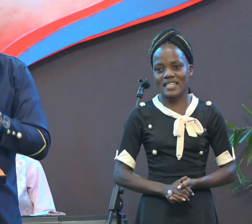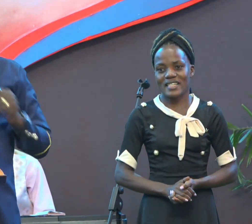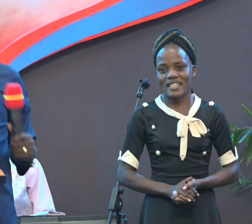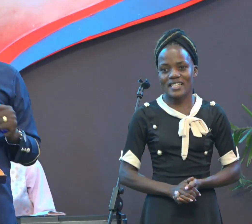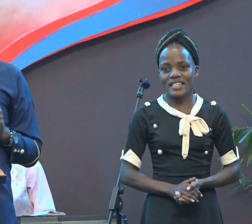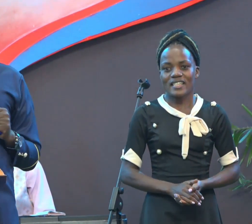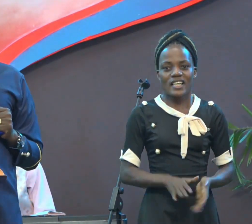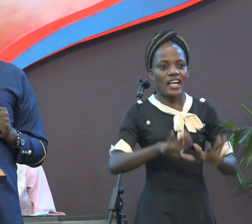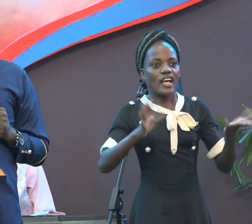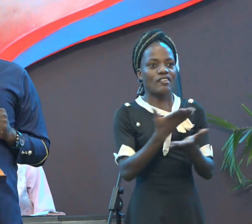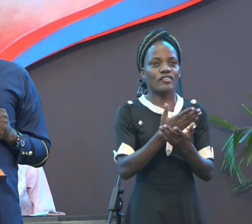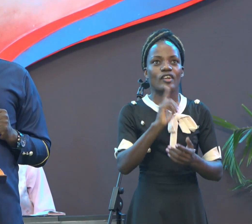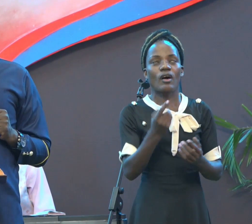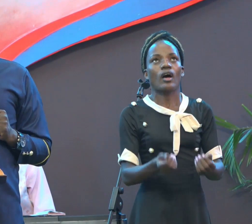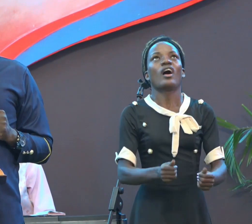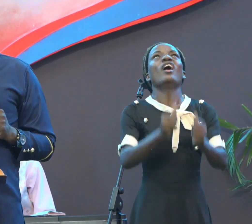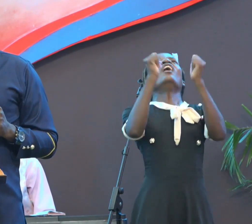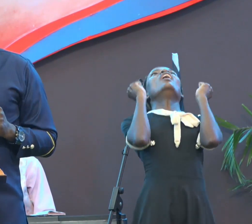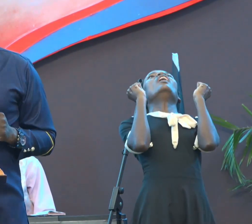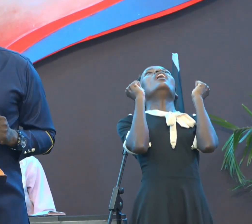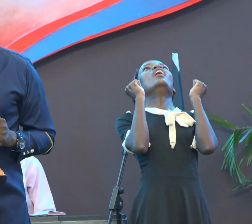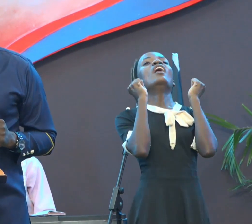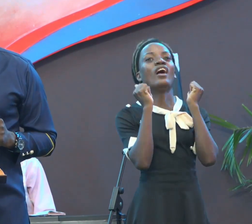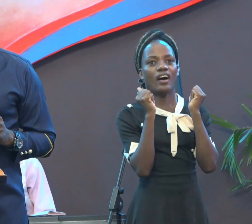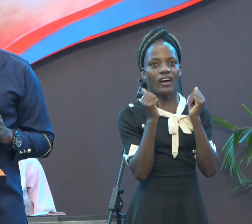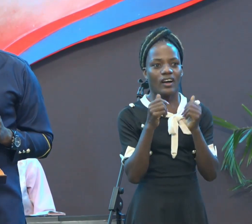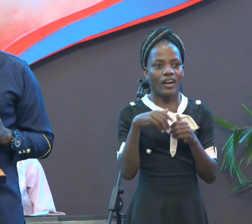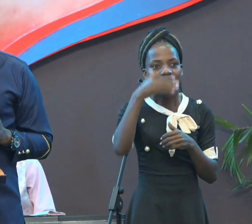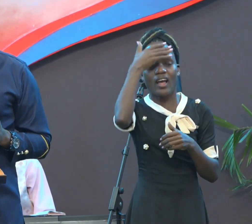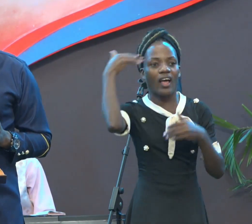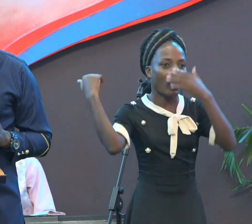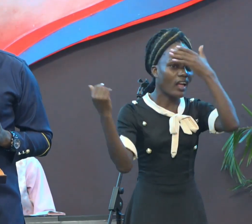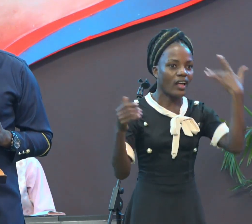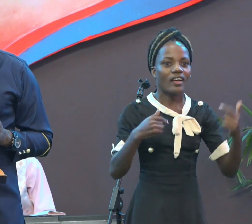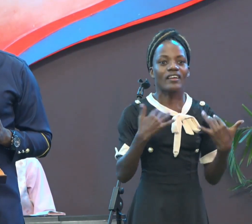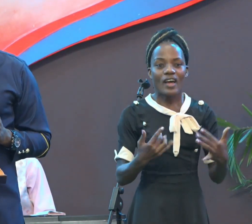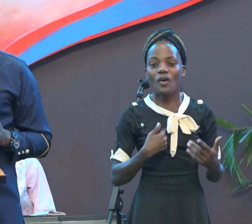Buli omuyera bila wali. Everyone forgets where they are. Nenjagalo.